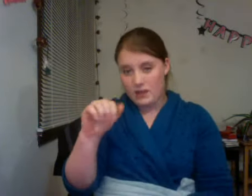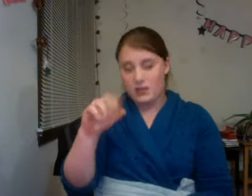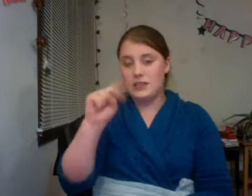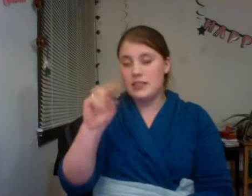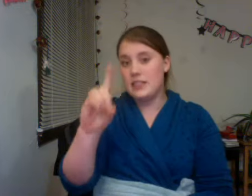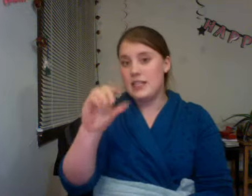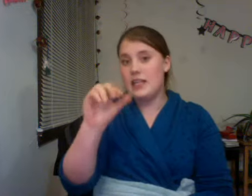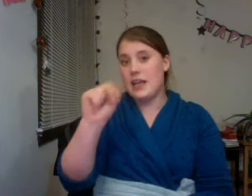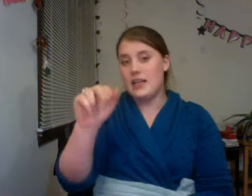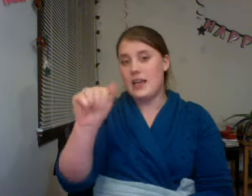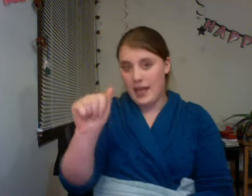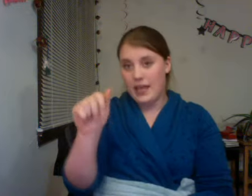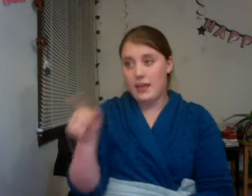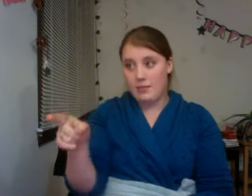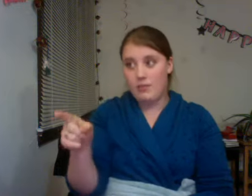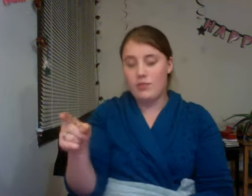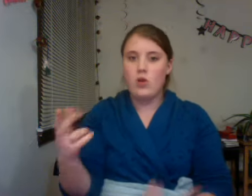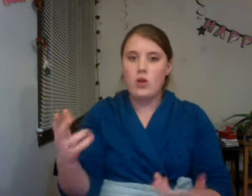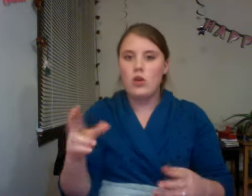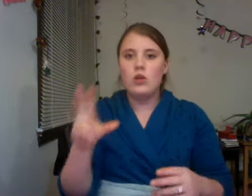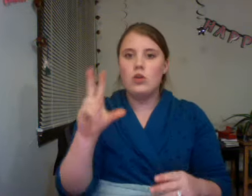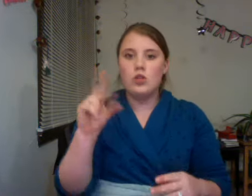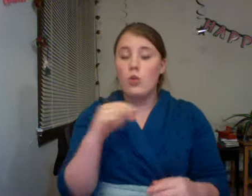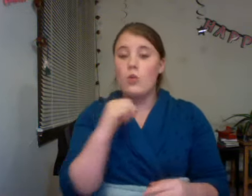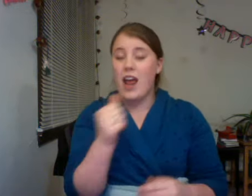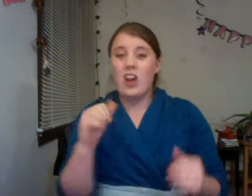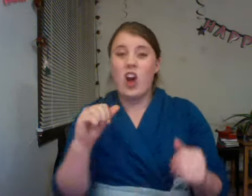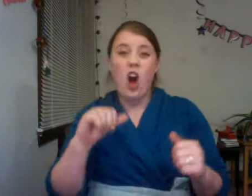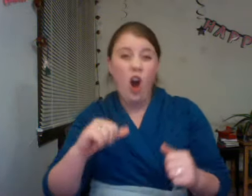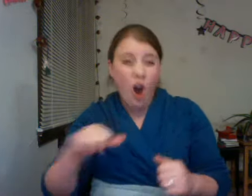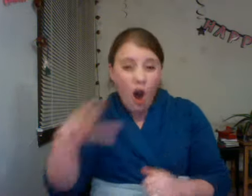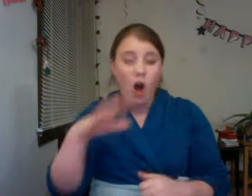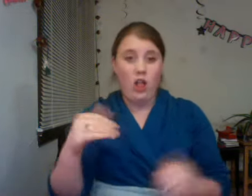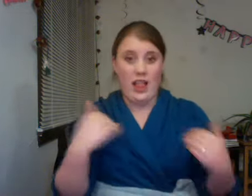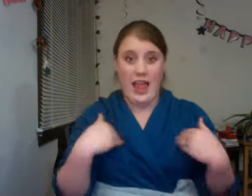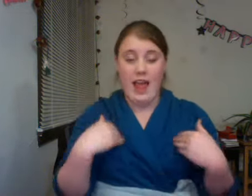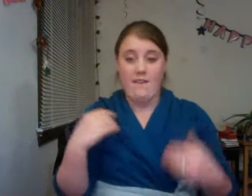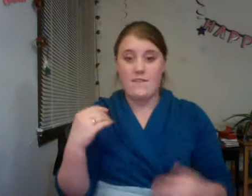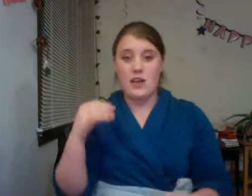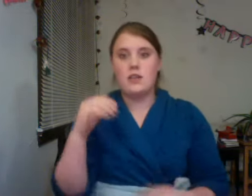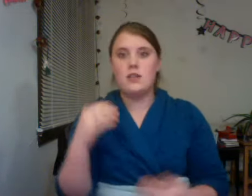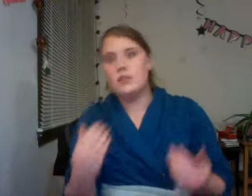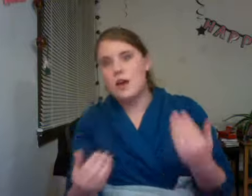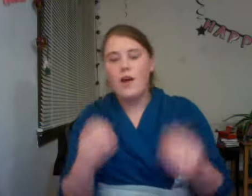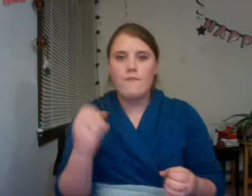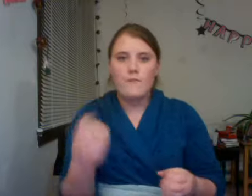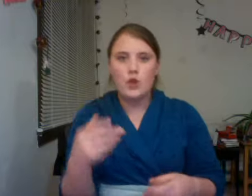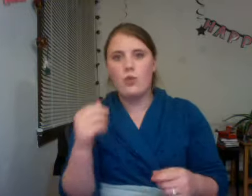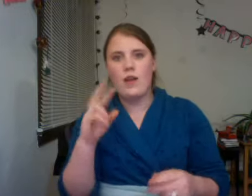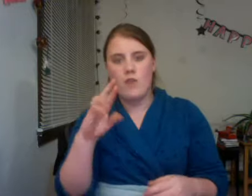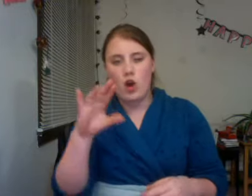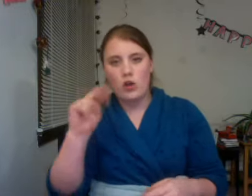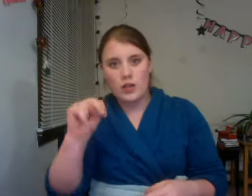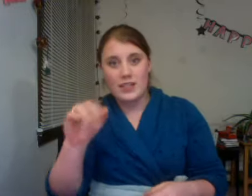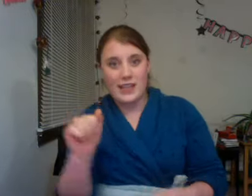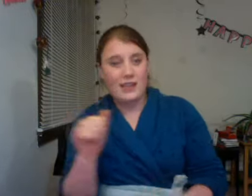have to change it to something much more technical. And after a team of professional science editors went over this really simple